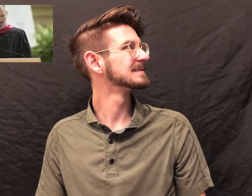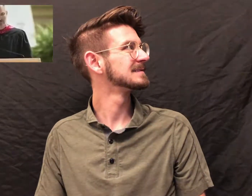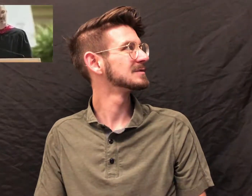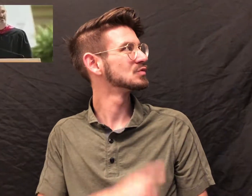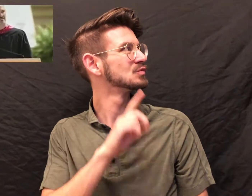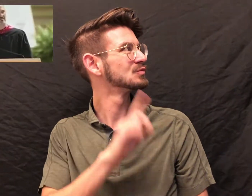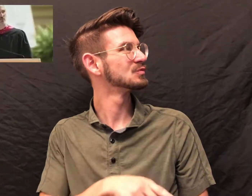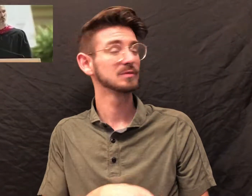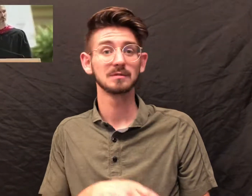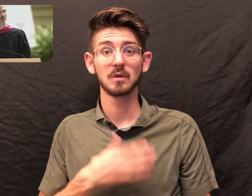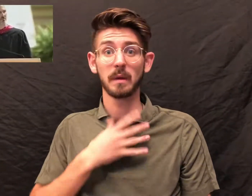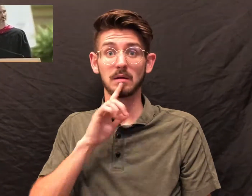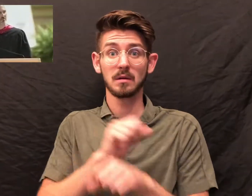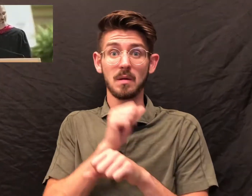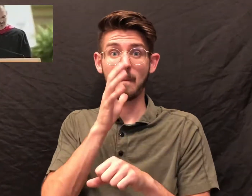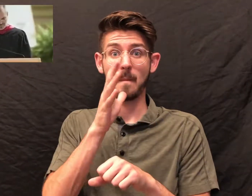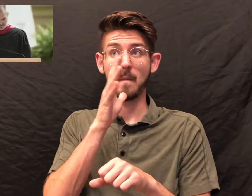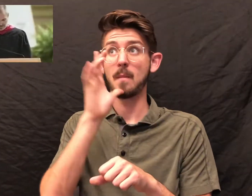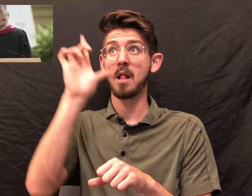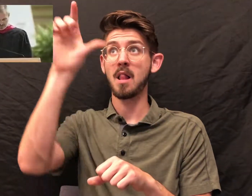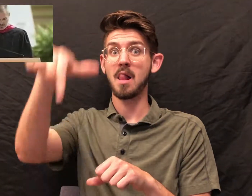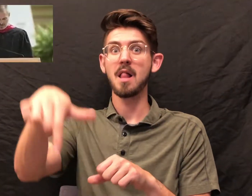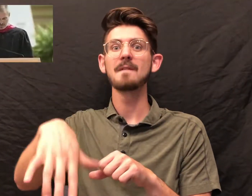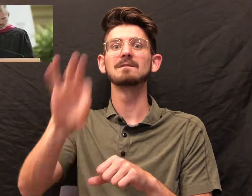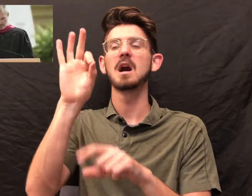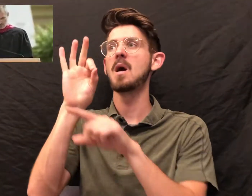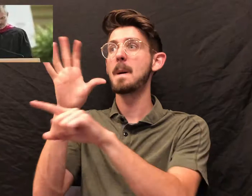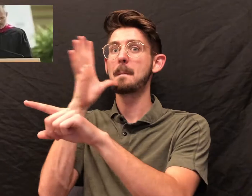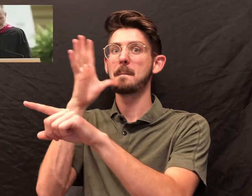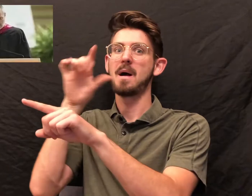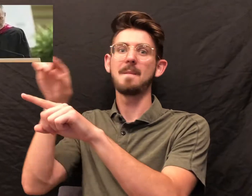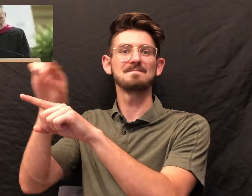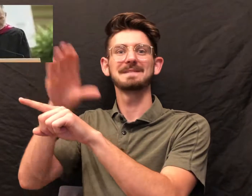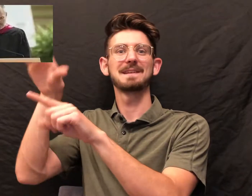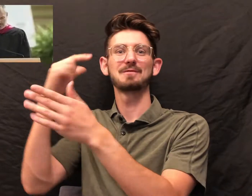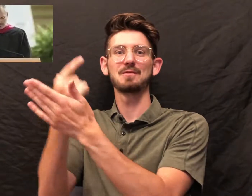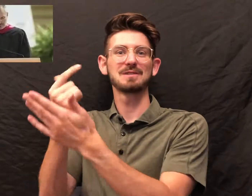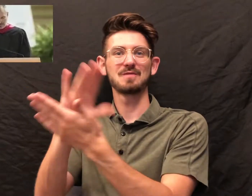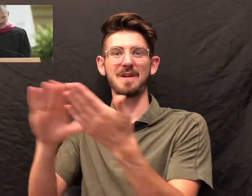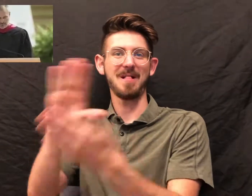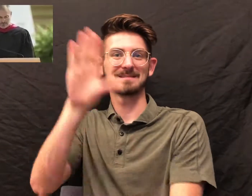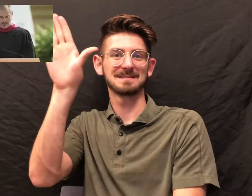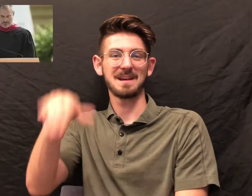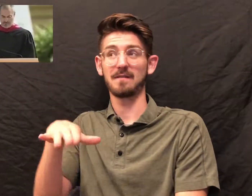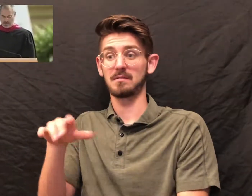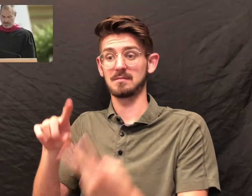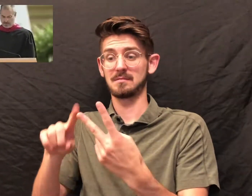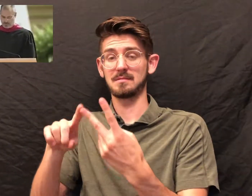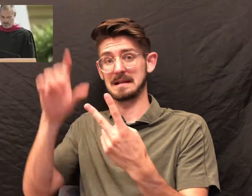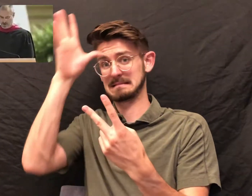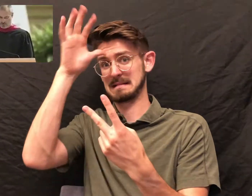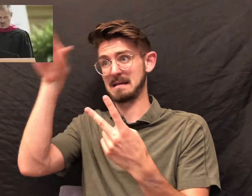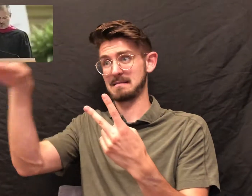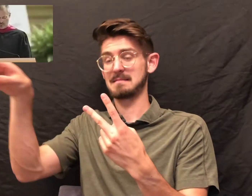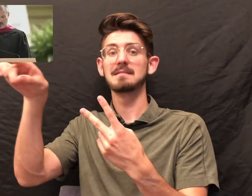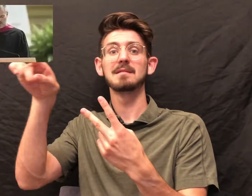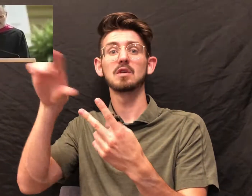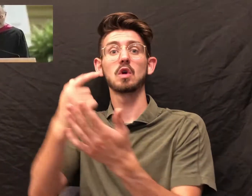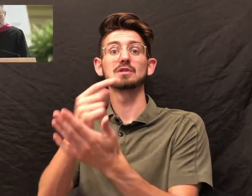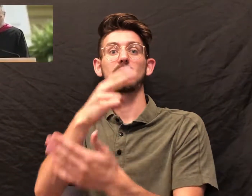My biological mother found out later that my mother had never graduated from college and that my father had never graduated from high